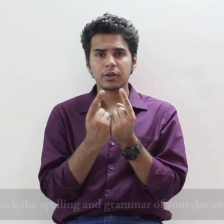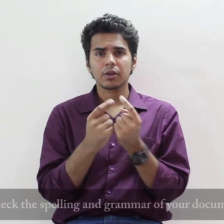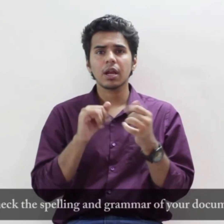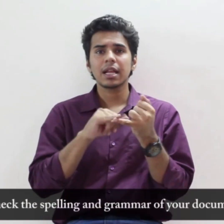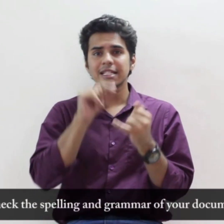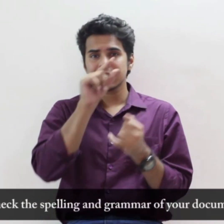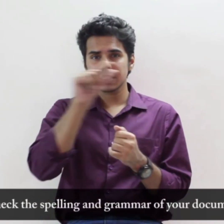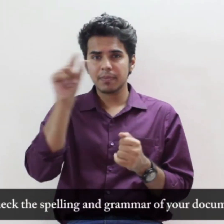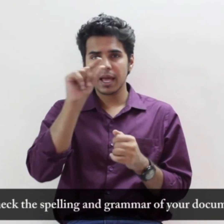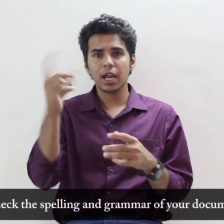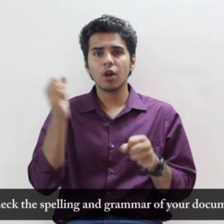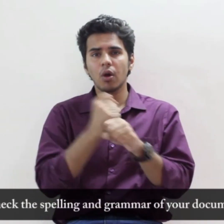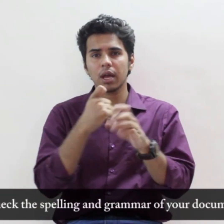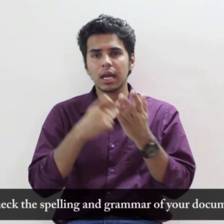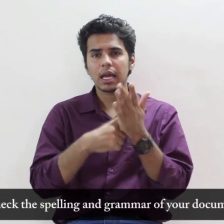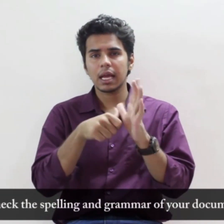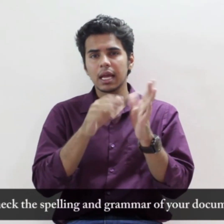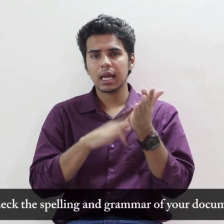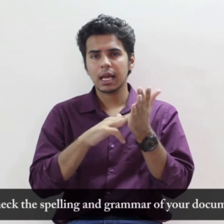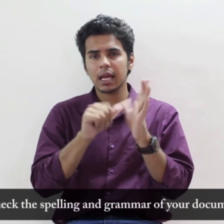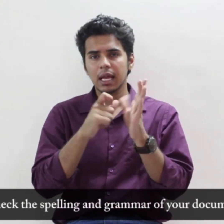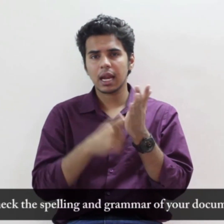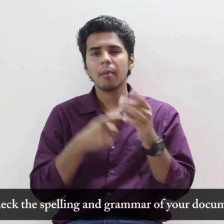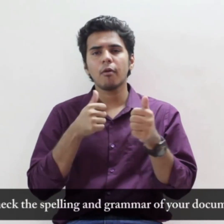to check the spelling and grammar of your document.